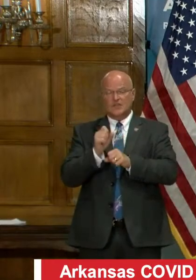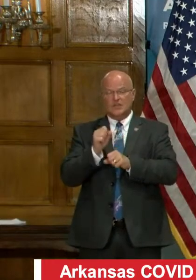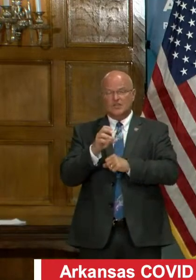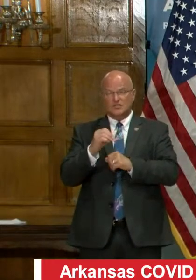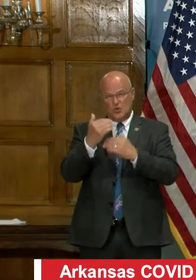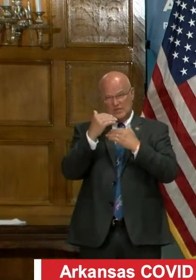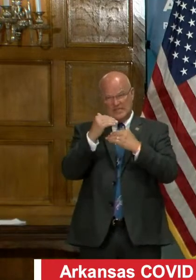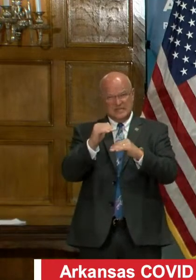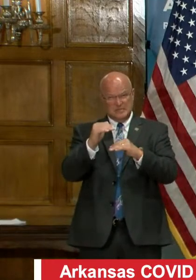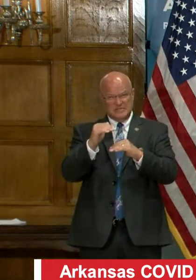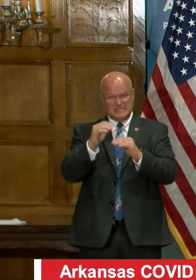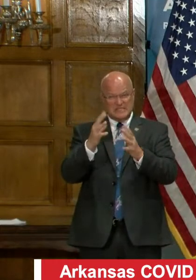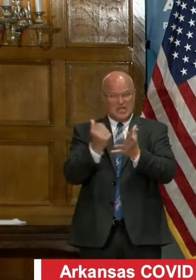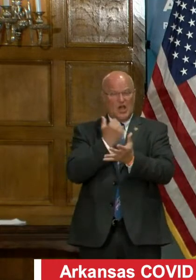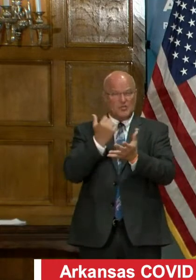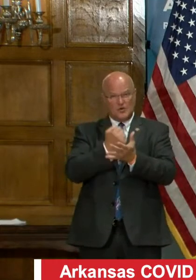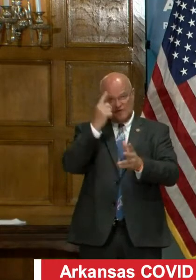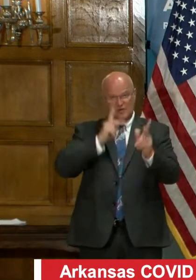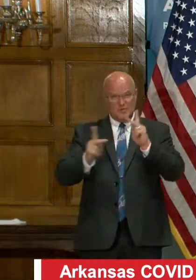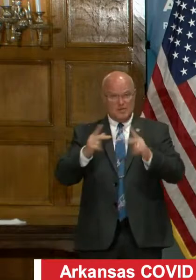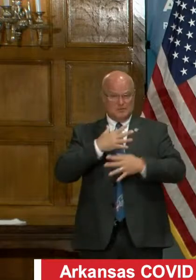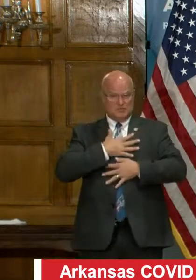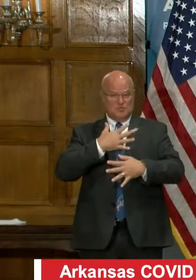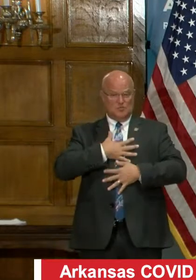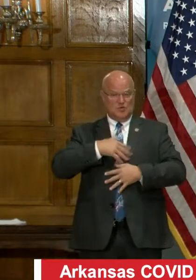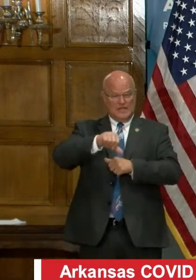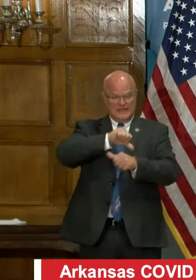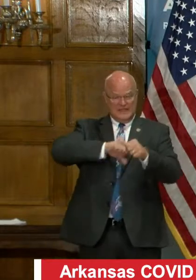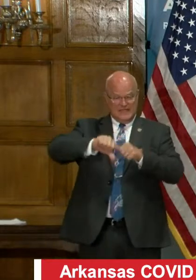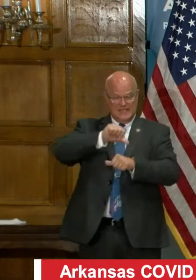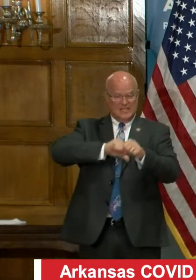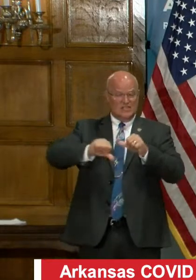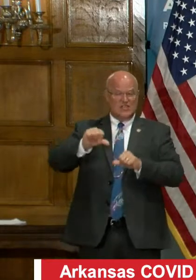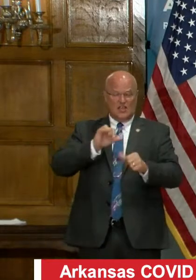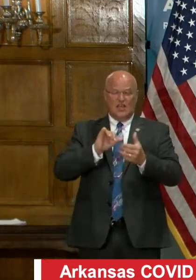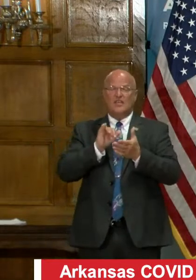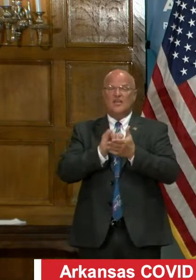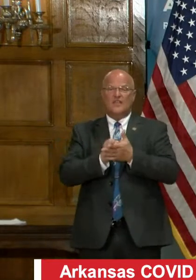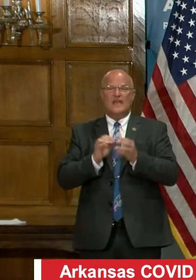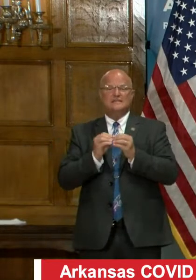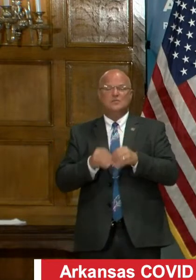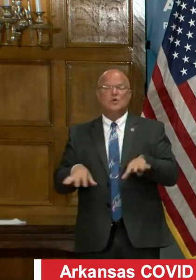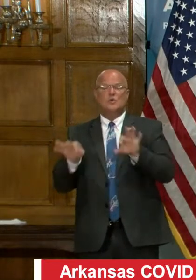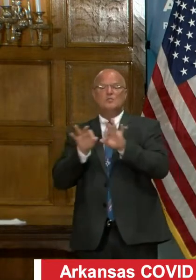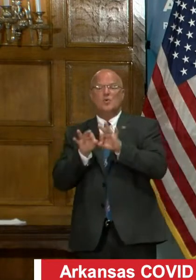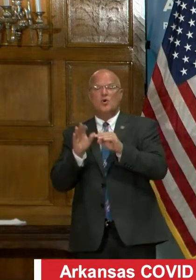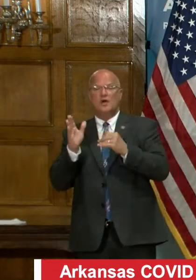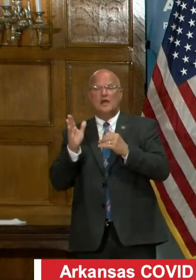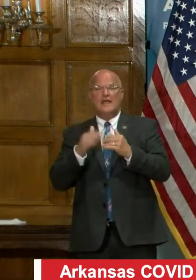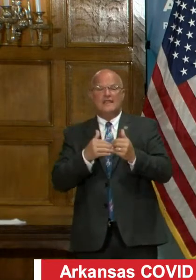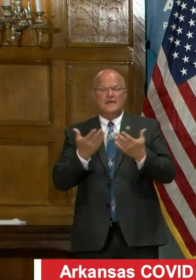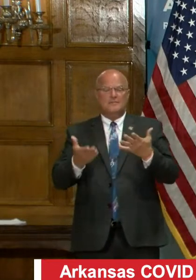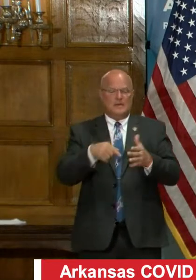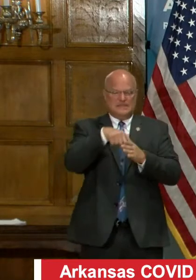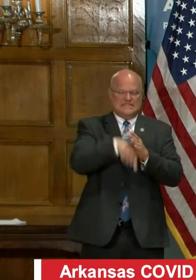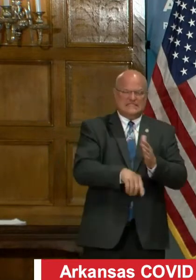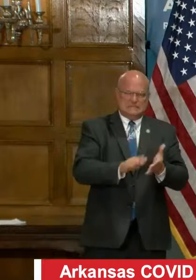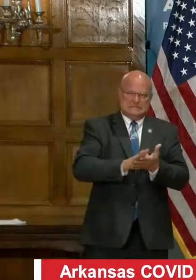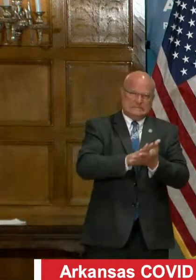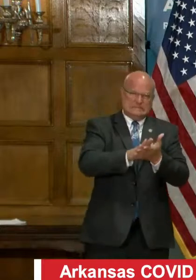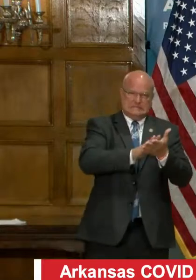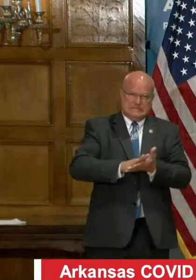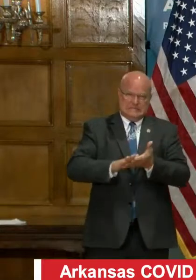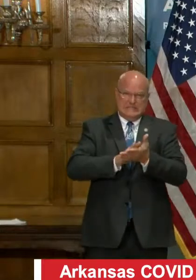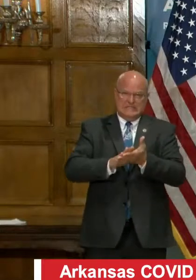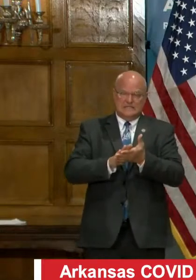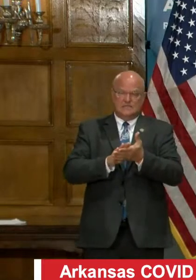So limiting opportunities for people to breathe each other's air is more important than maybe the deep cleansing. And